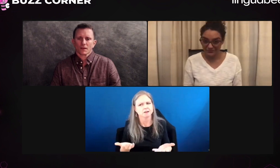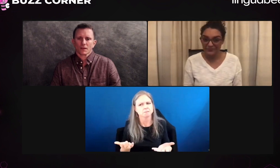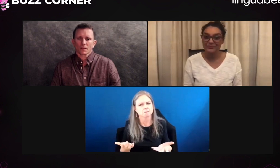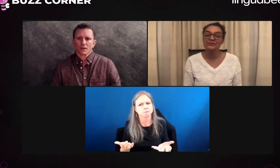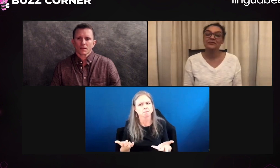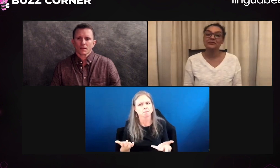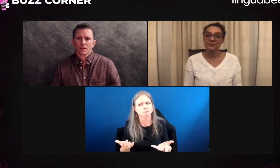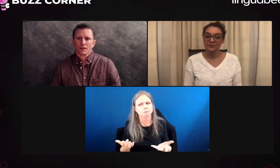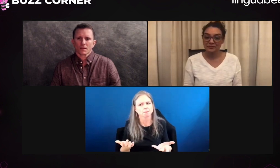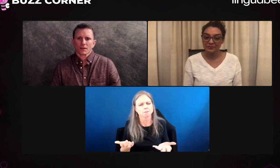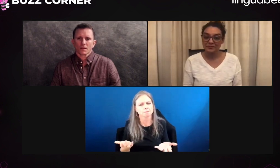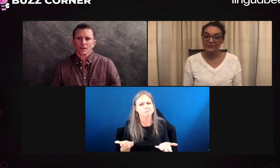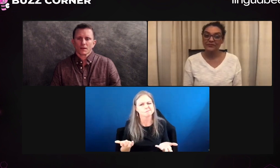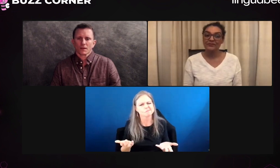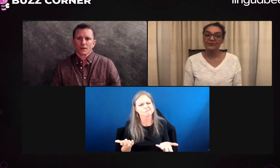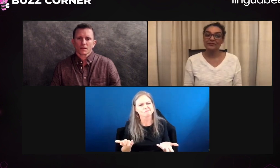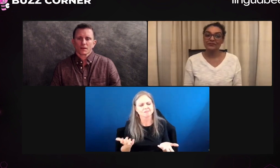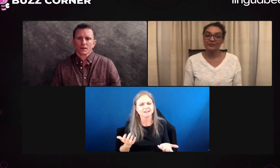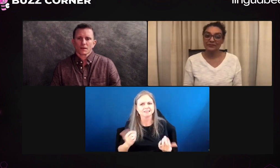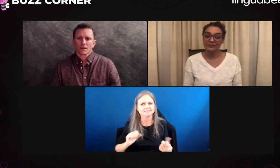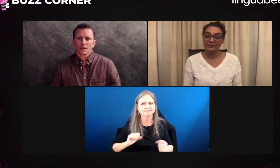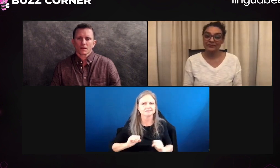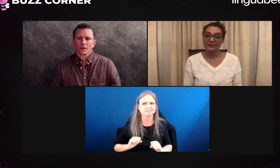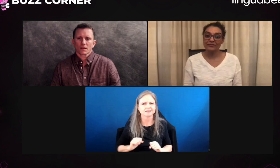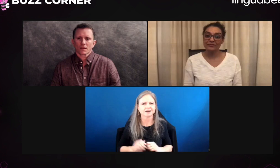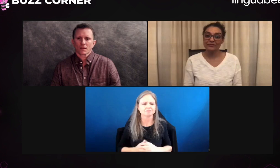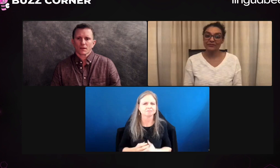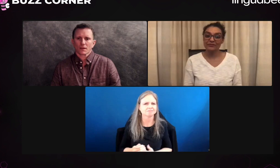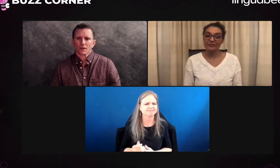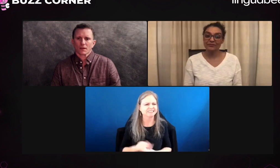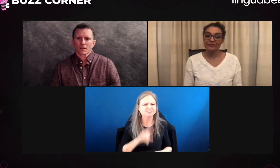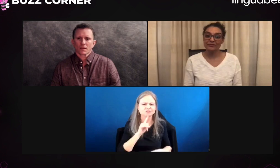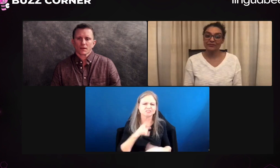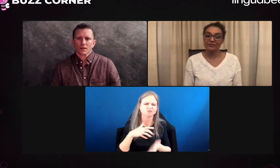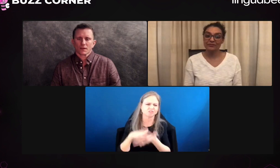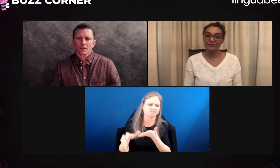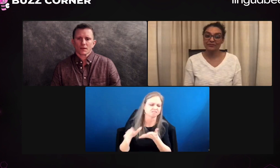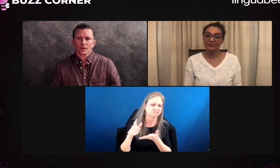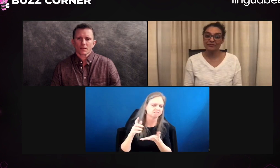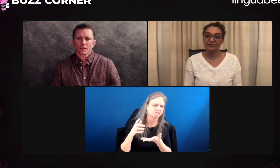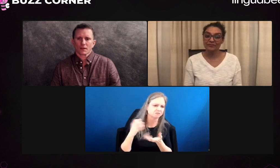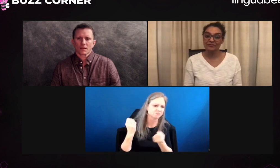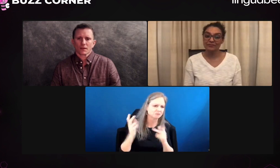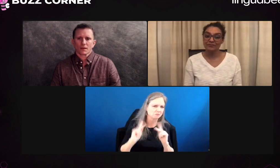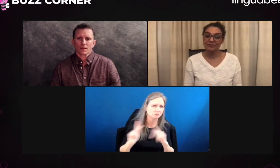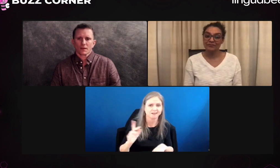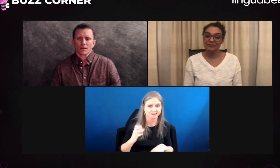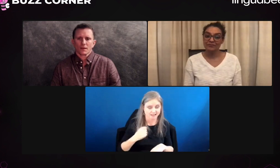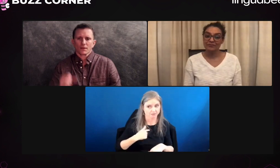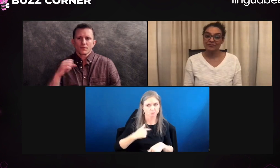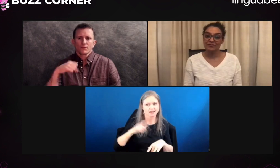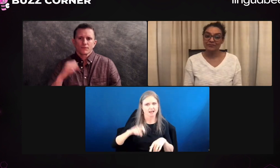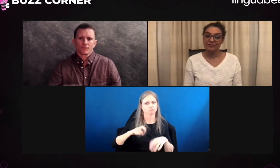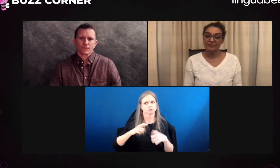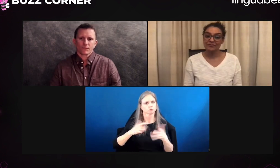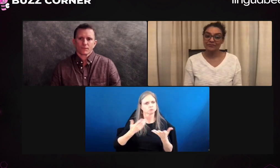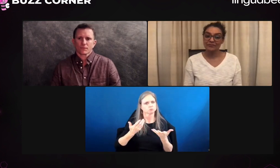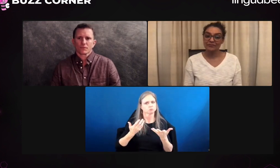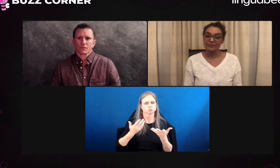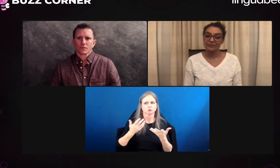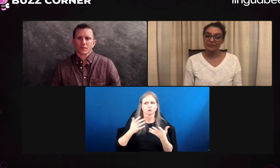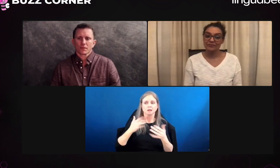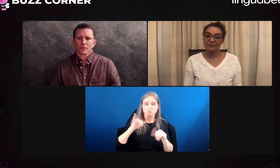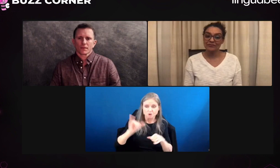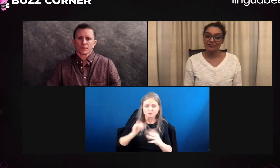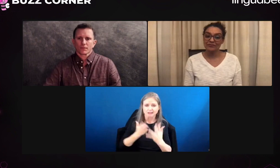other people's incompetence. Mm. Yeah, it's rough. It's rough for a